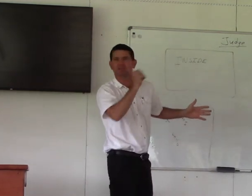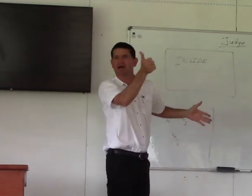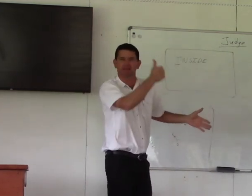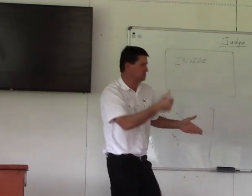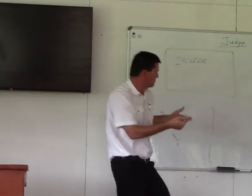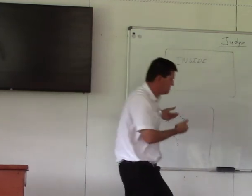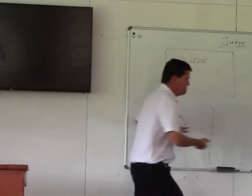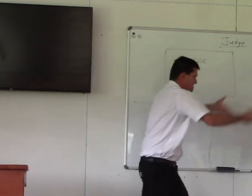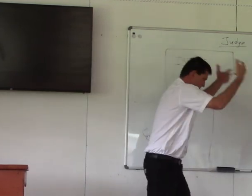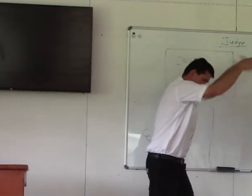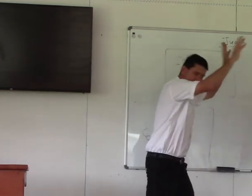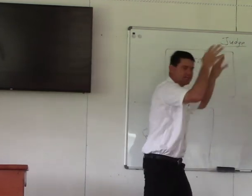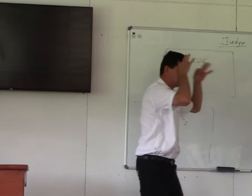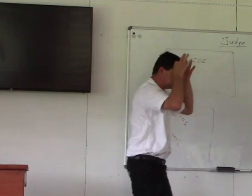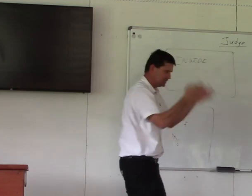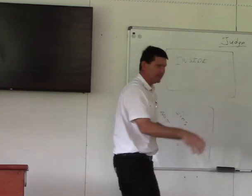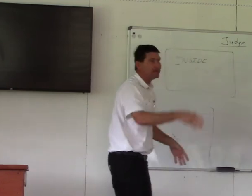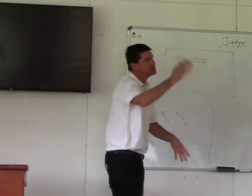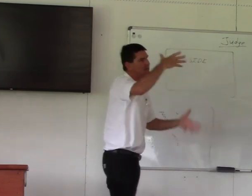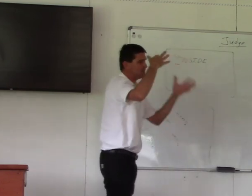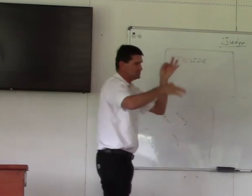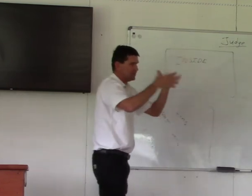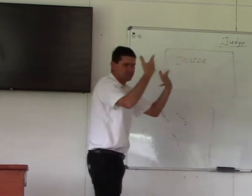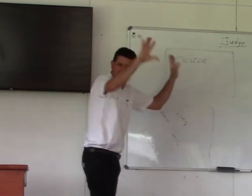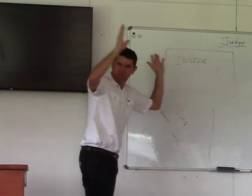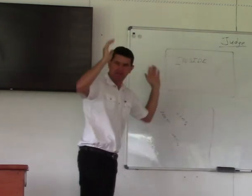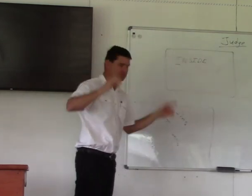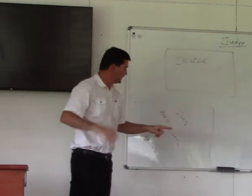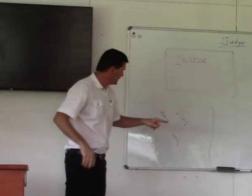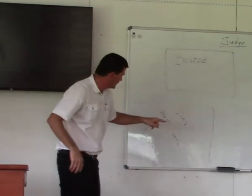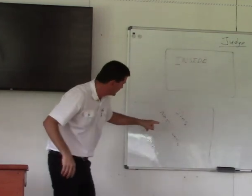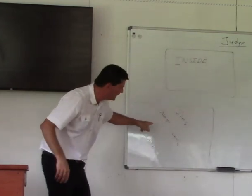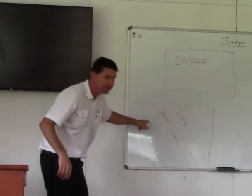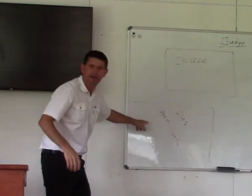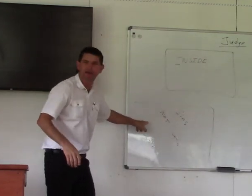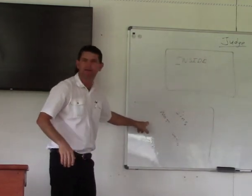must finish. Decide. God judge. Finish. Here,